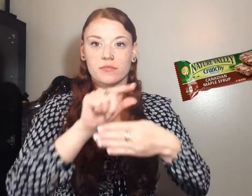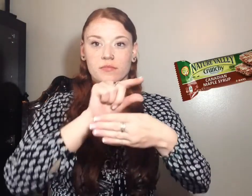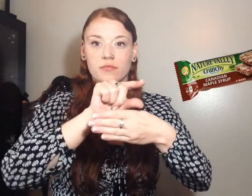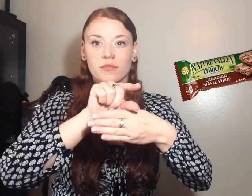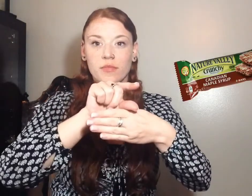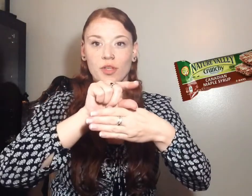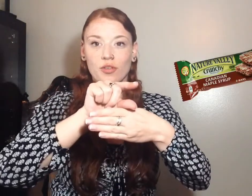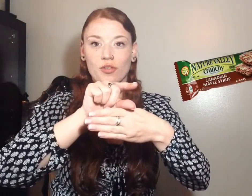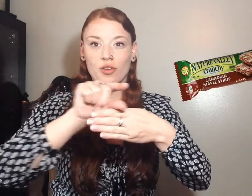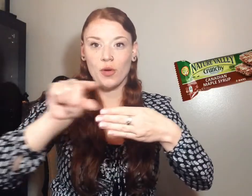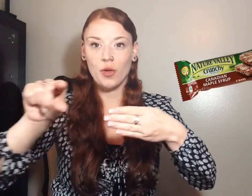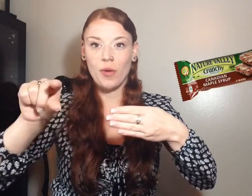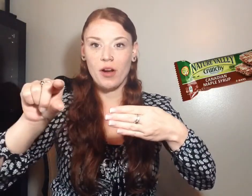Granola bar.